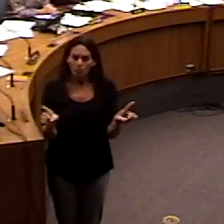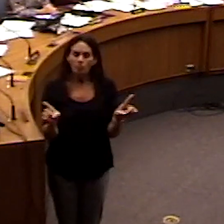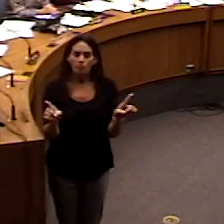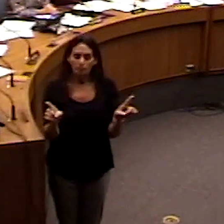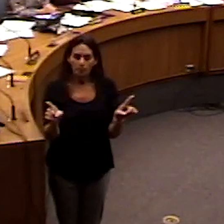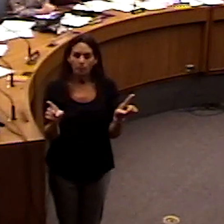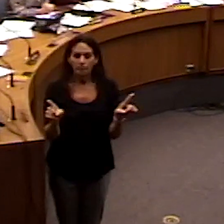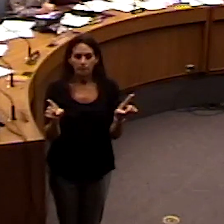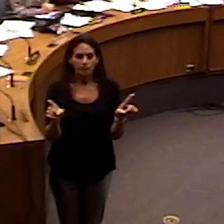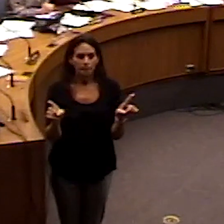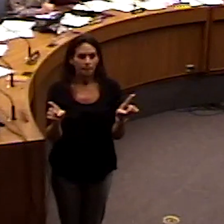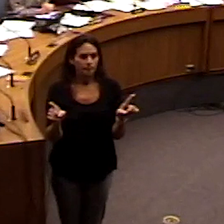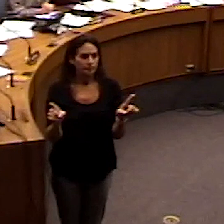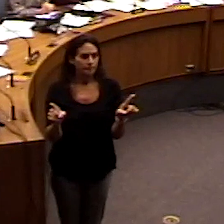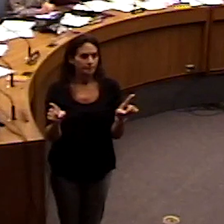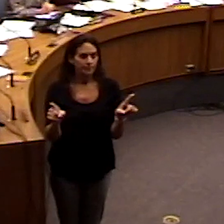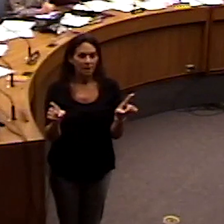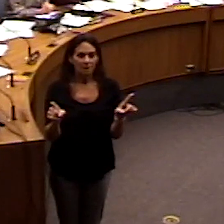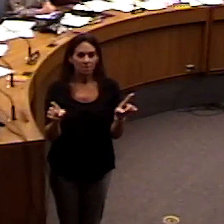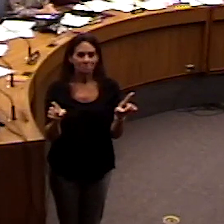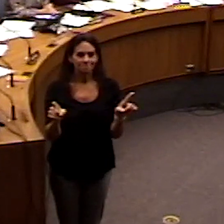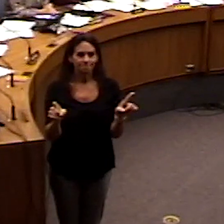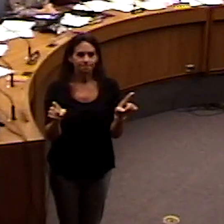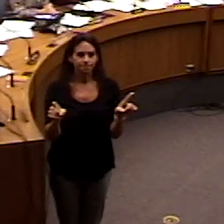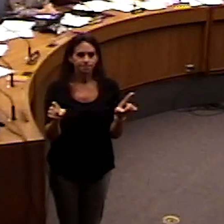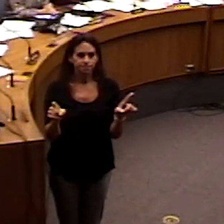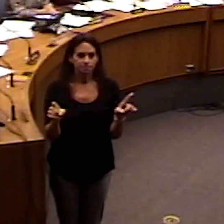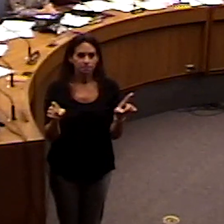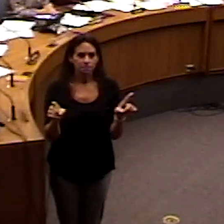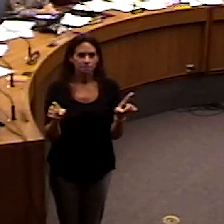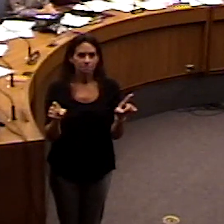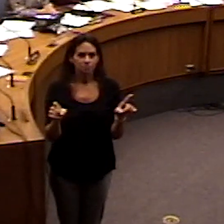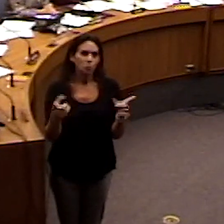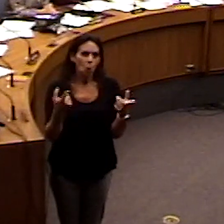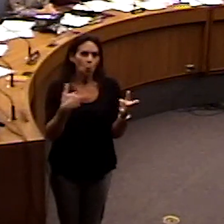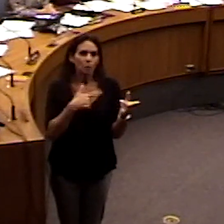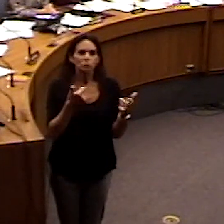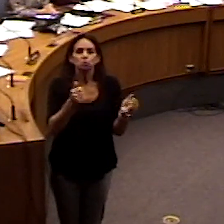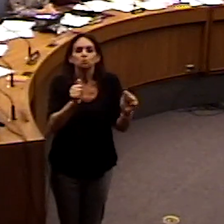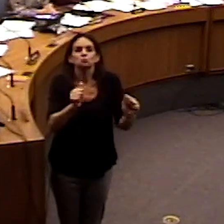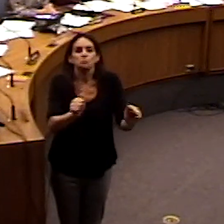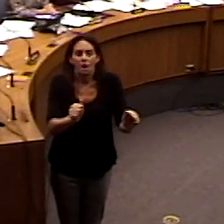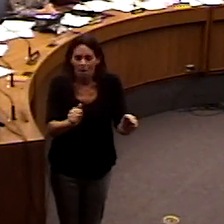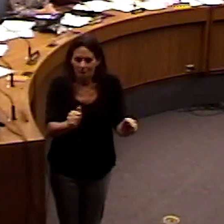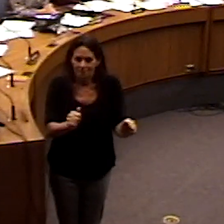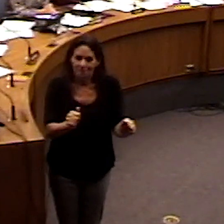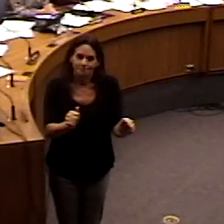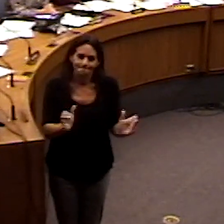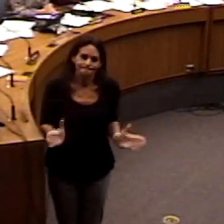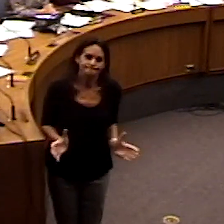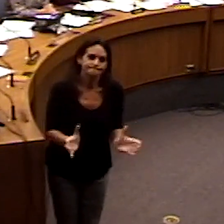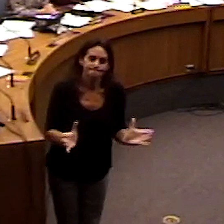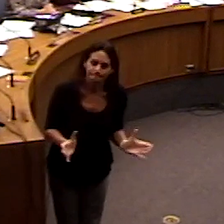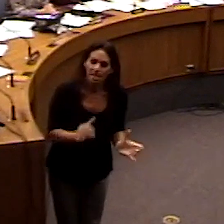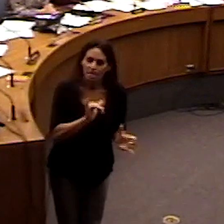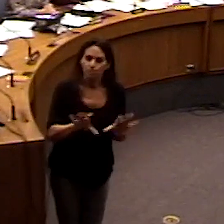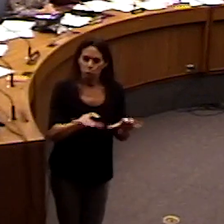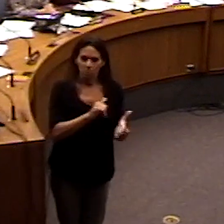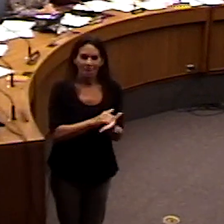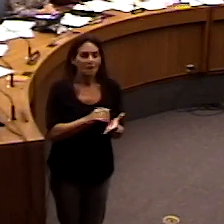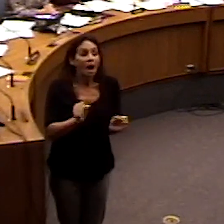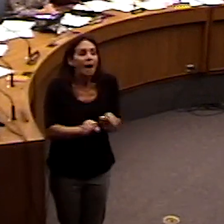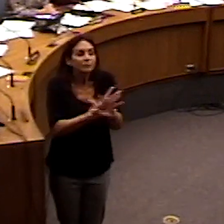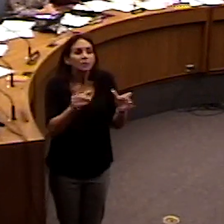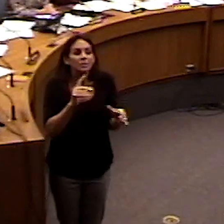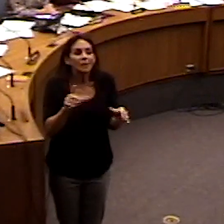but they seize on the opportunity to try to get them to do it. And obviously, if they go overboard and